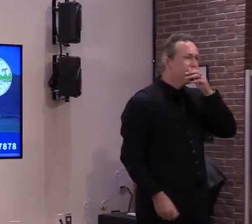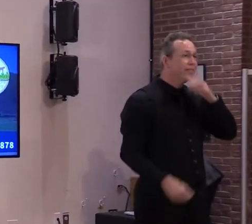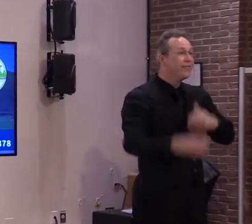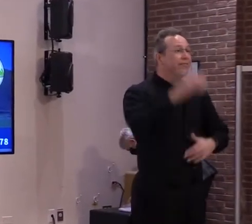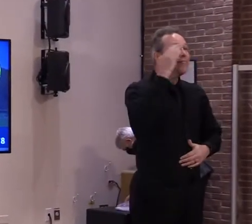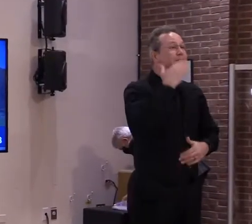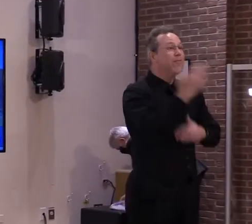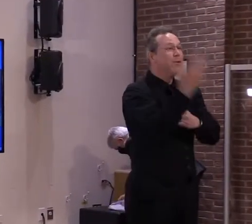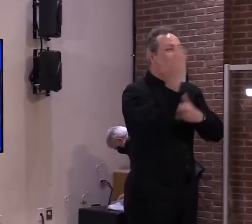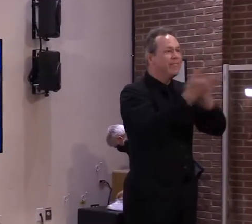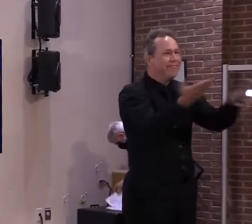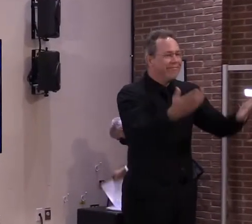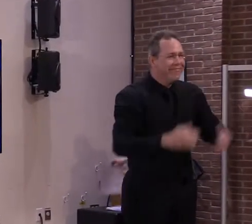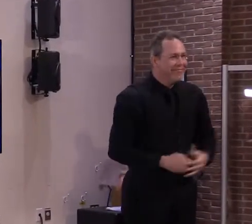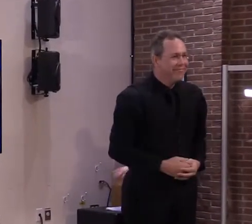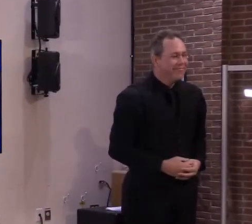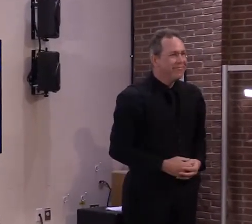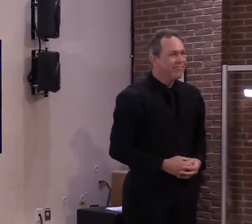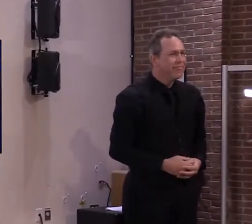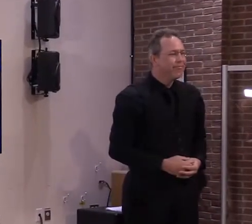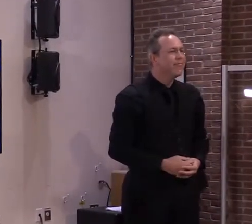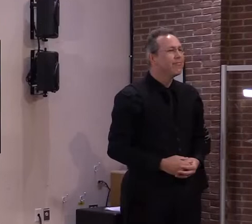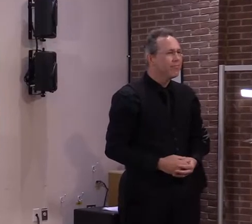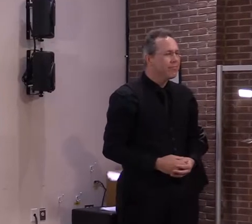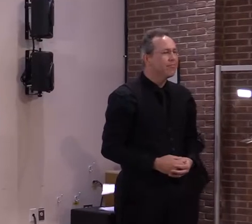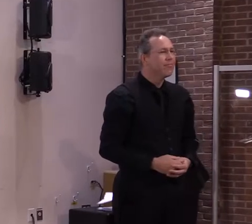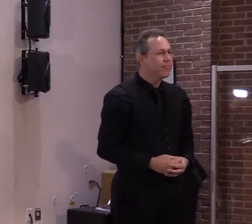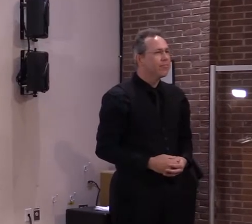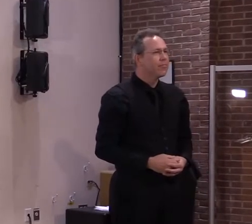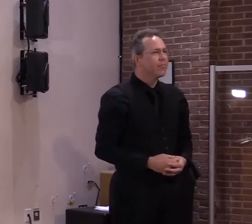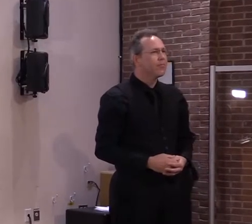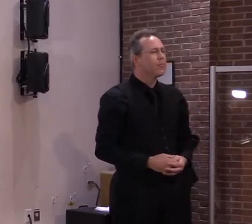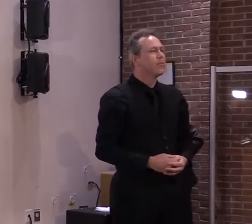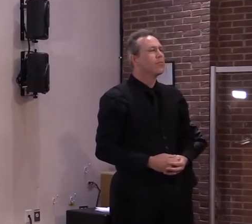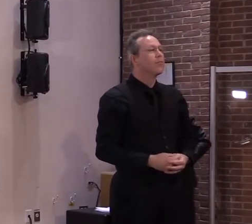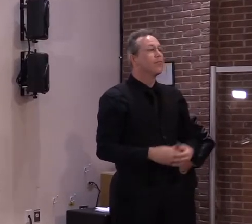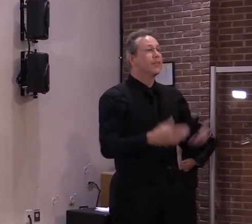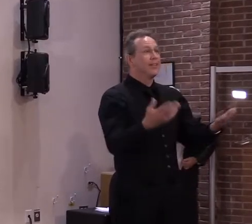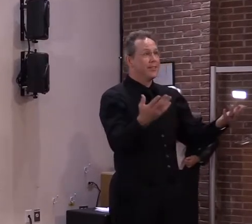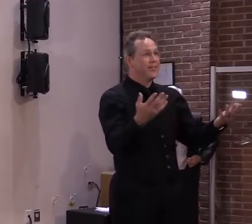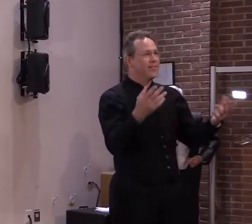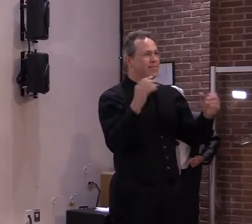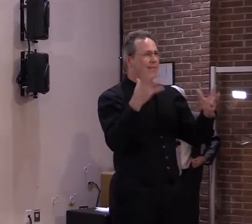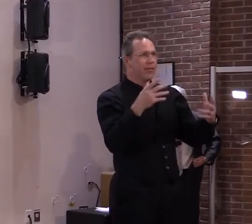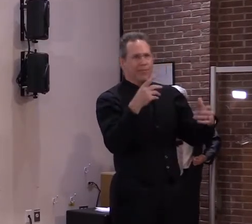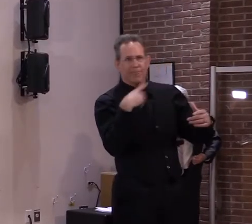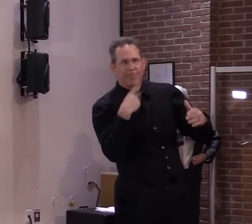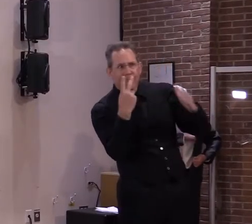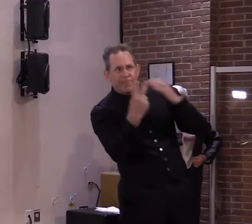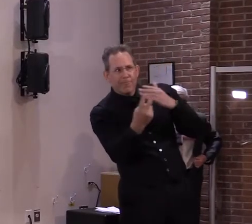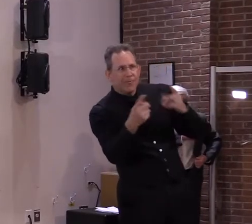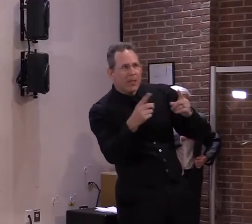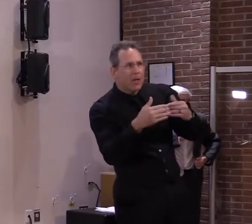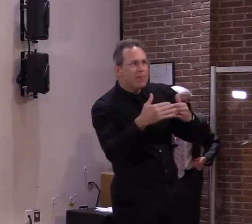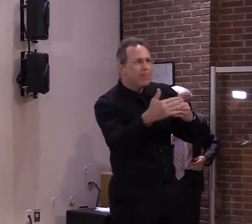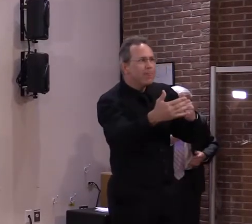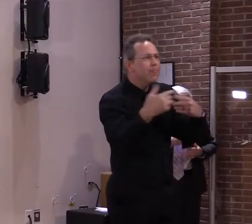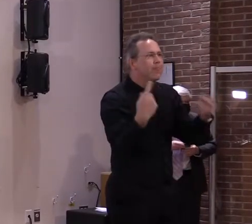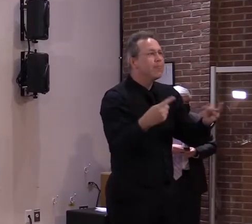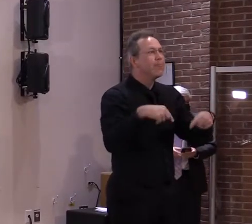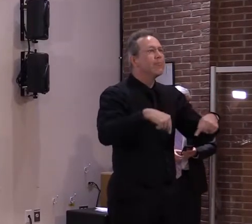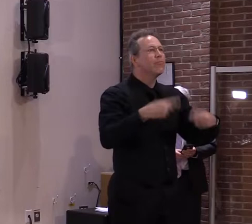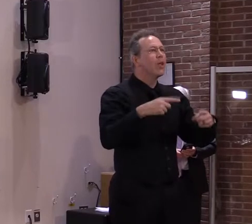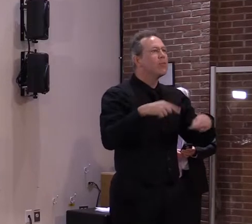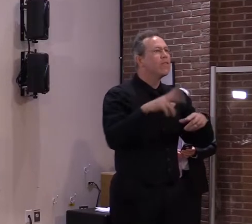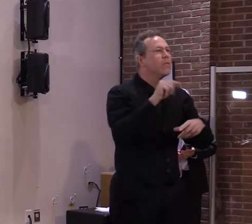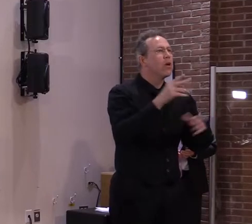Good morning, everyone. As I've been foreshadowing, today we'll be laying out our Vermont Forward plan. Think